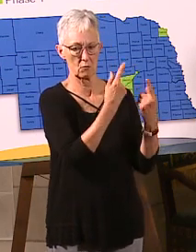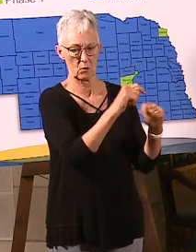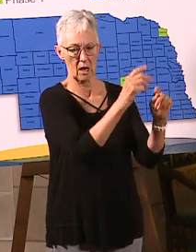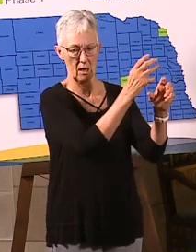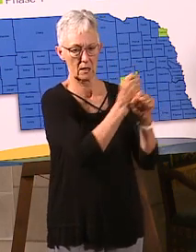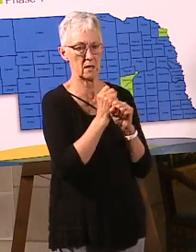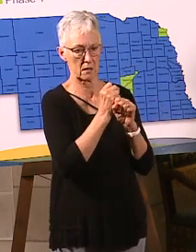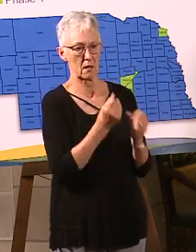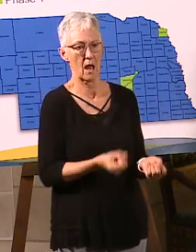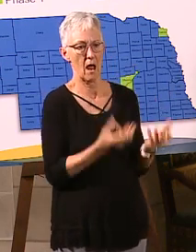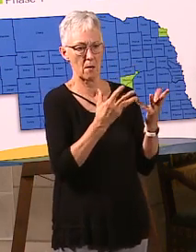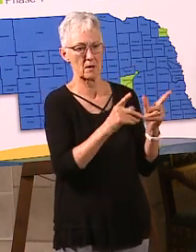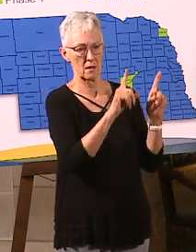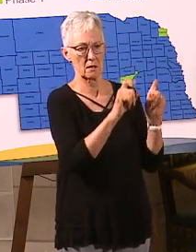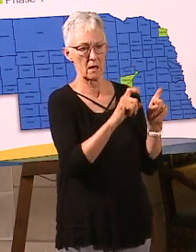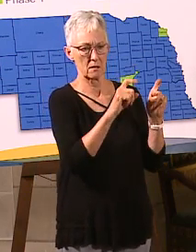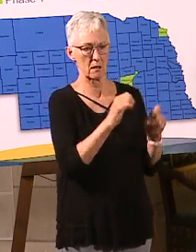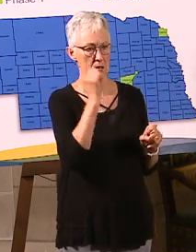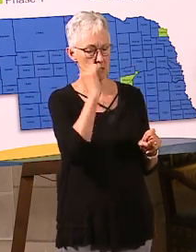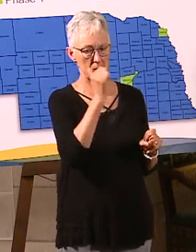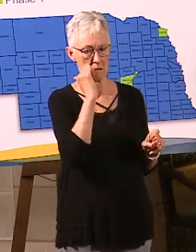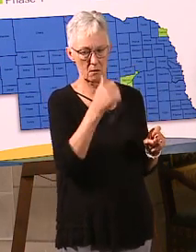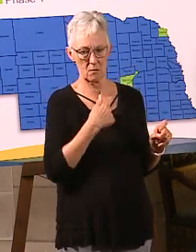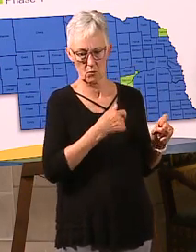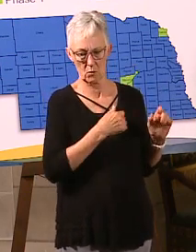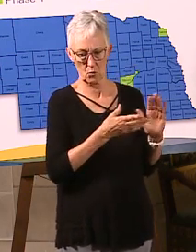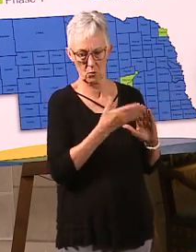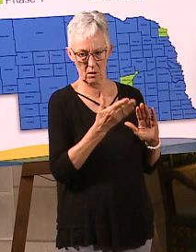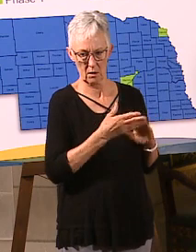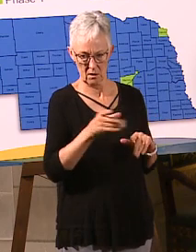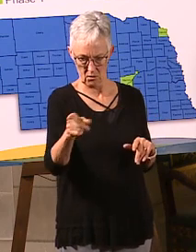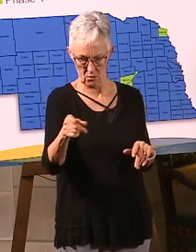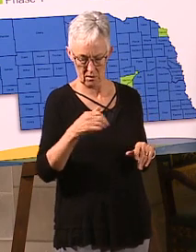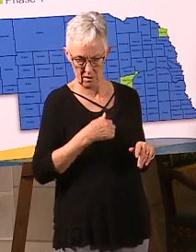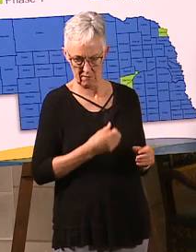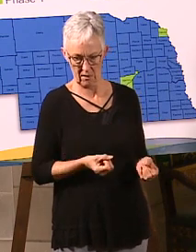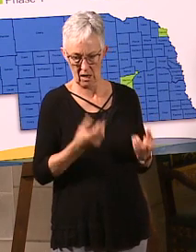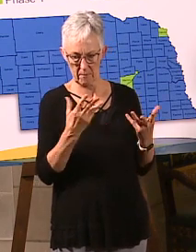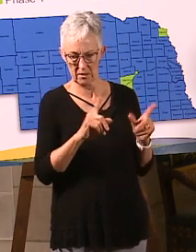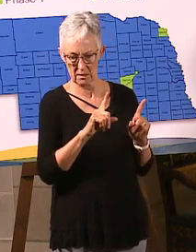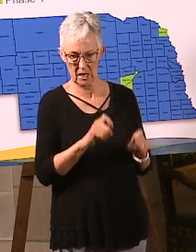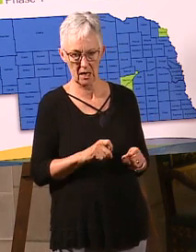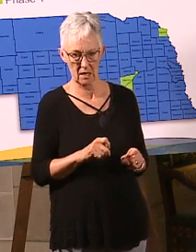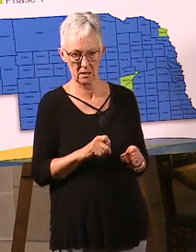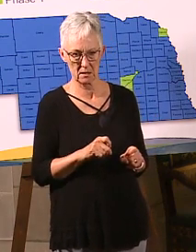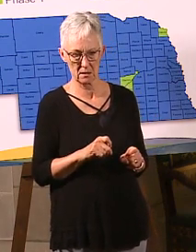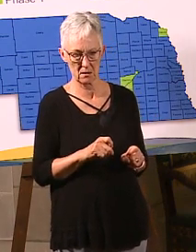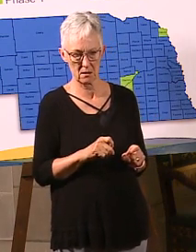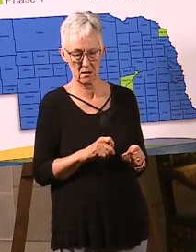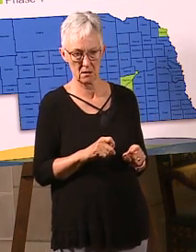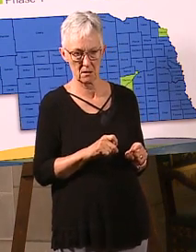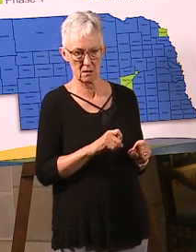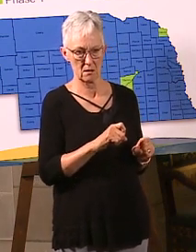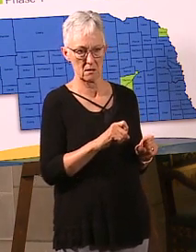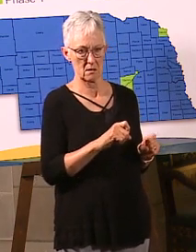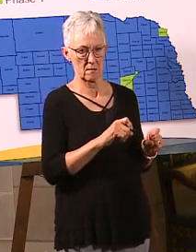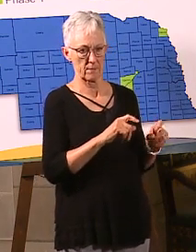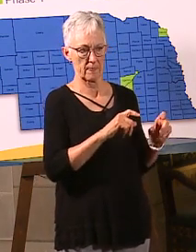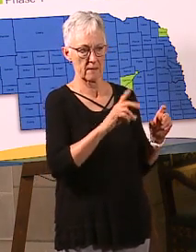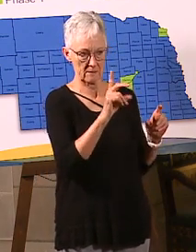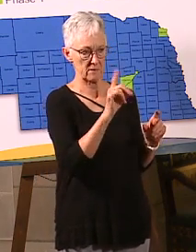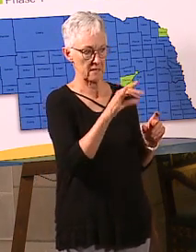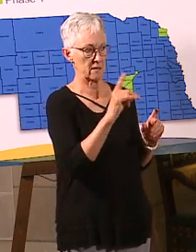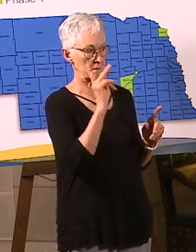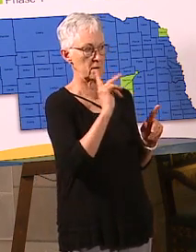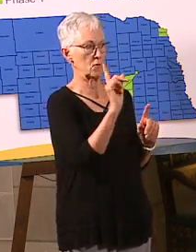per day we're running. Do you have how many swabs we did yesterday by chance? So remember, again, there's a difference between how many people we swab versus how many tests get